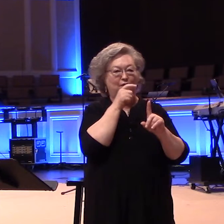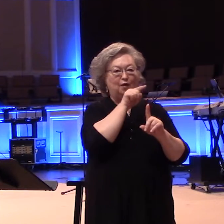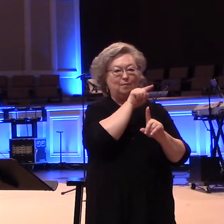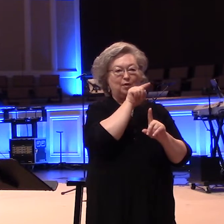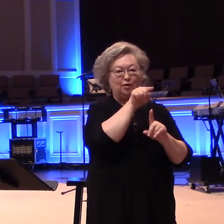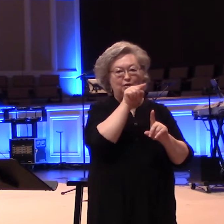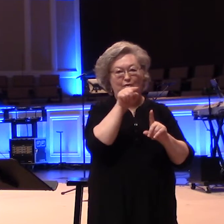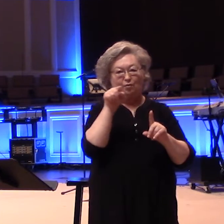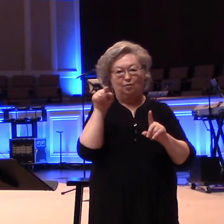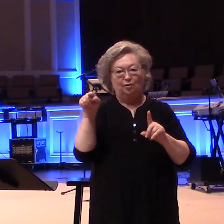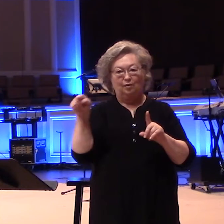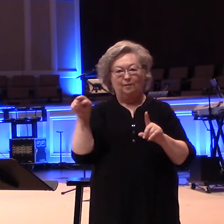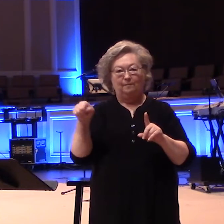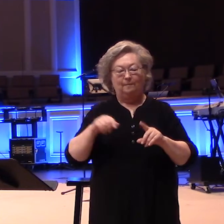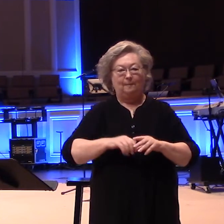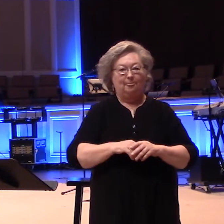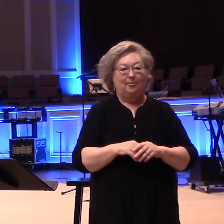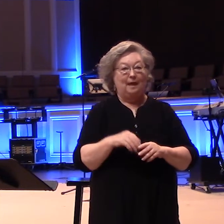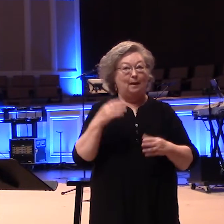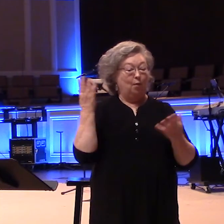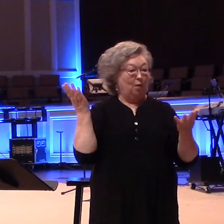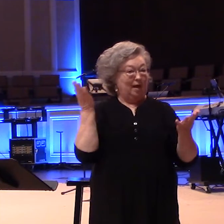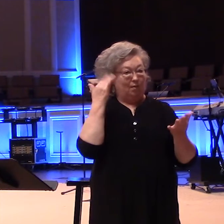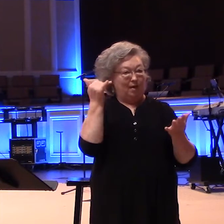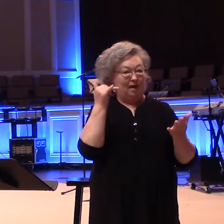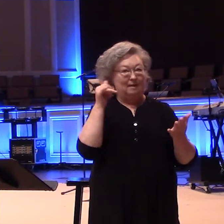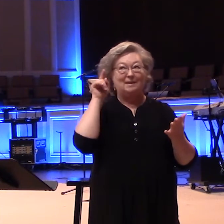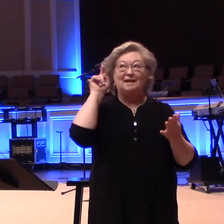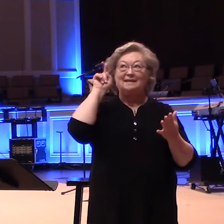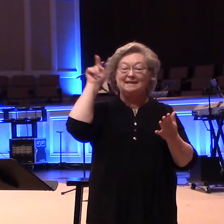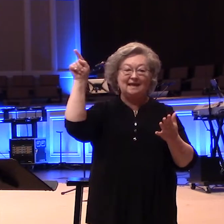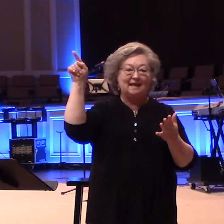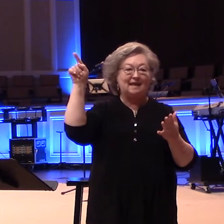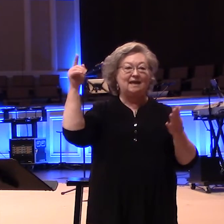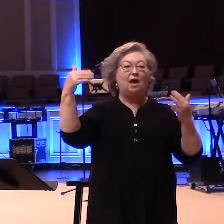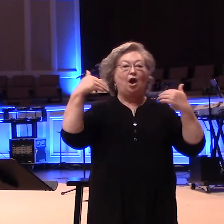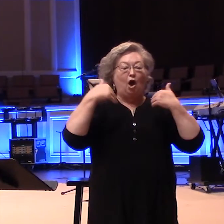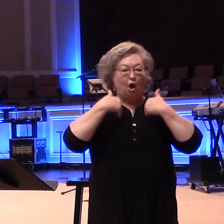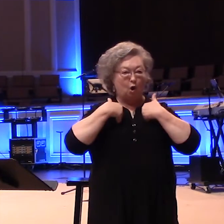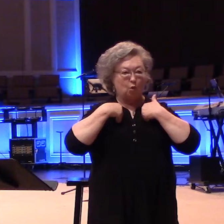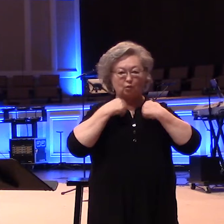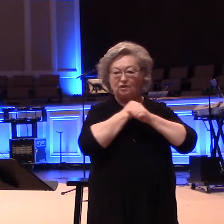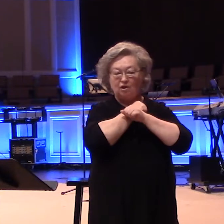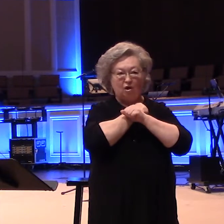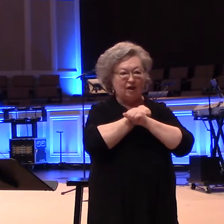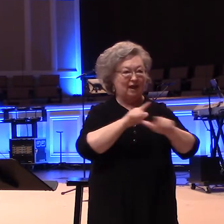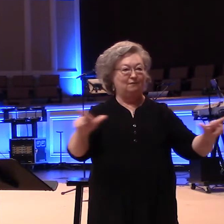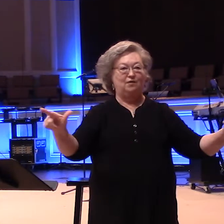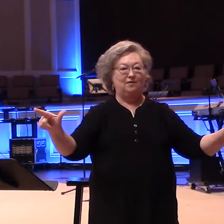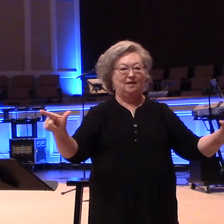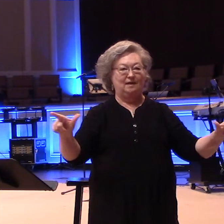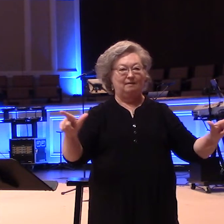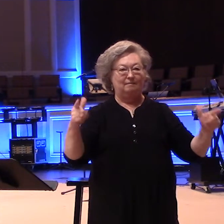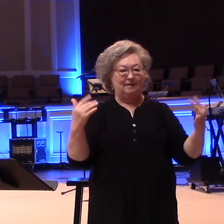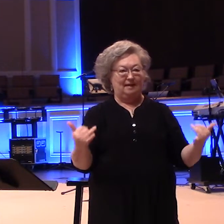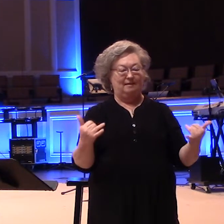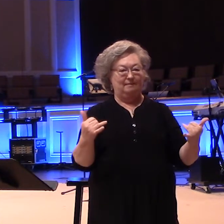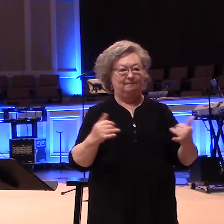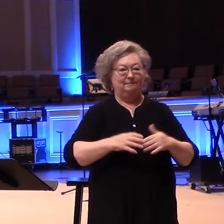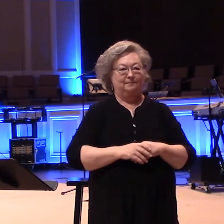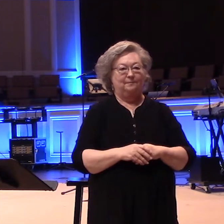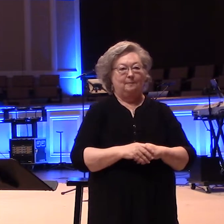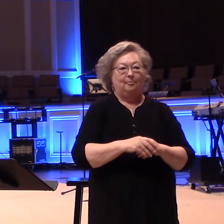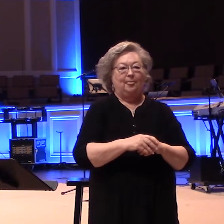you? Because he owns everything. He already owns it. It's already his. And so one of the things I want to